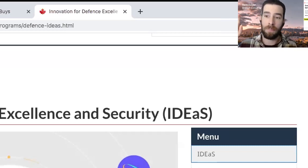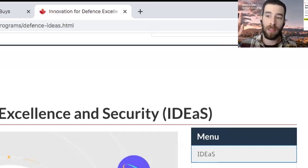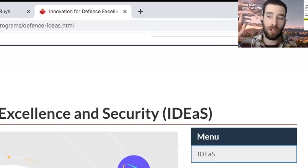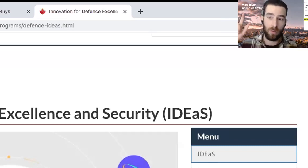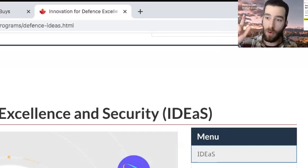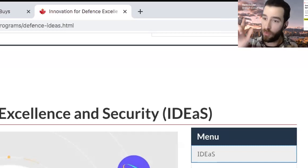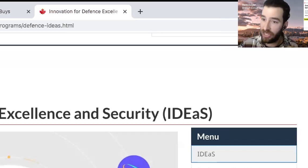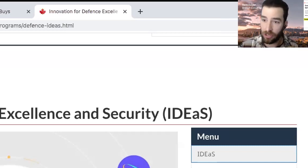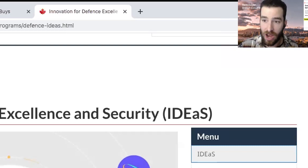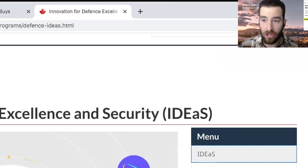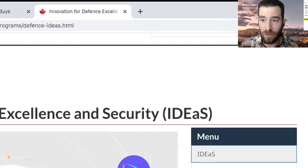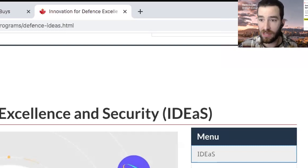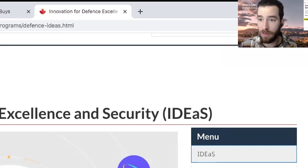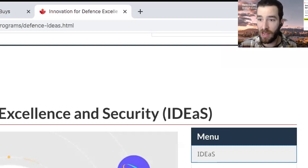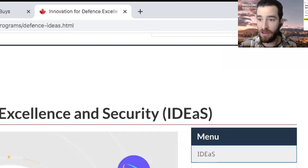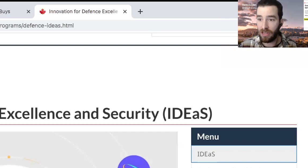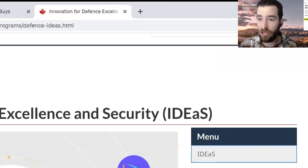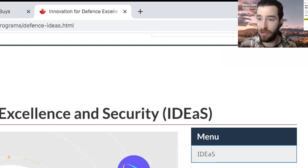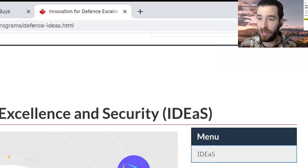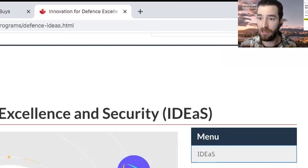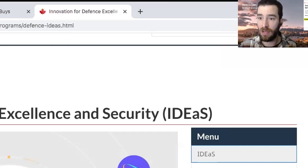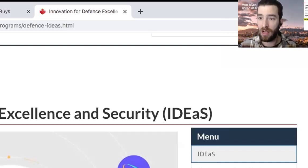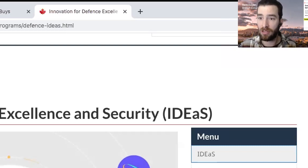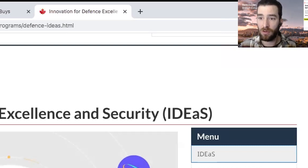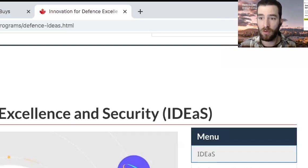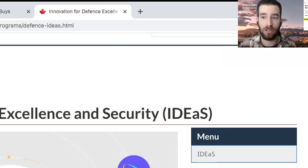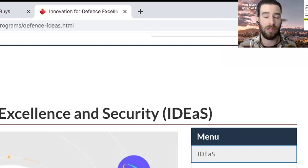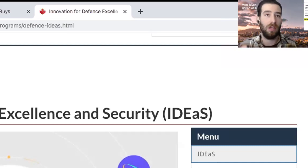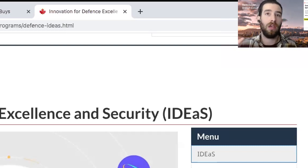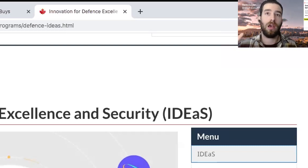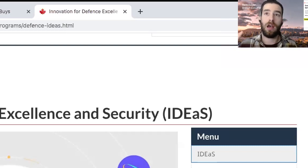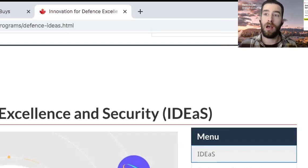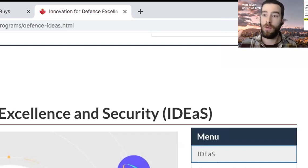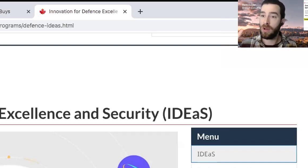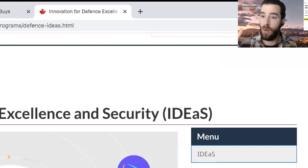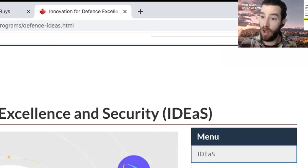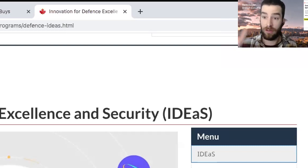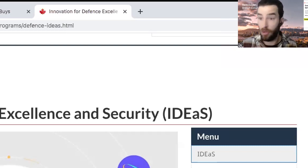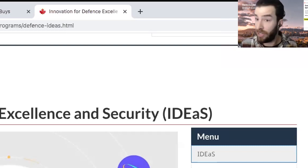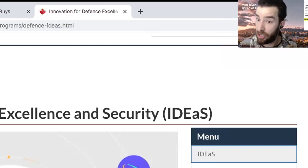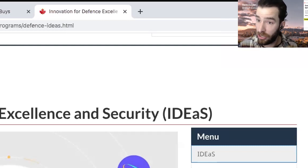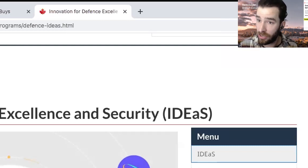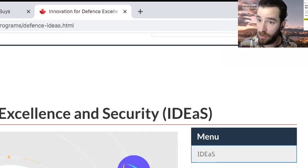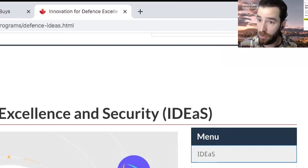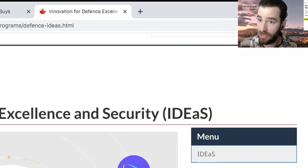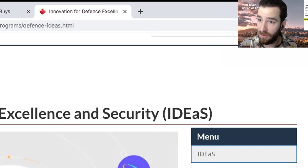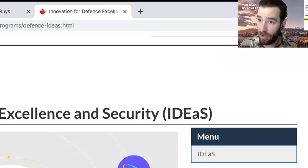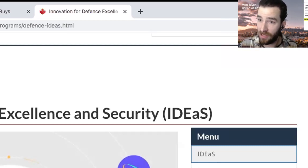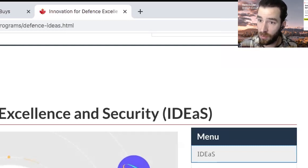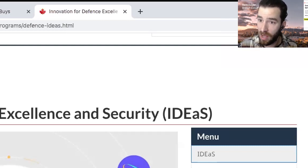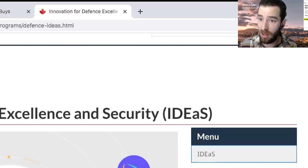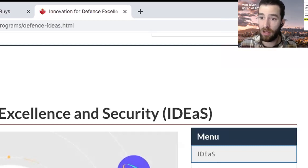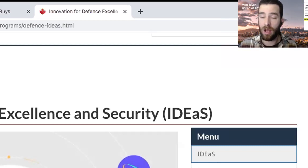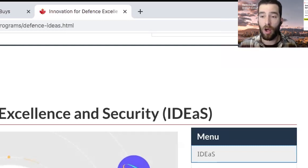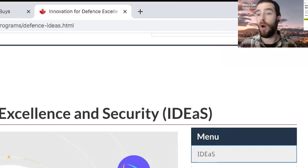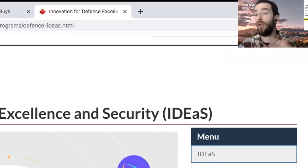We want recent graduates coming out of engineering schools. We want those engineering schools involved